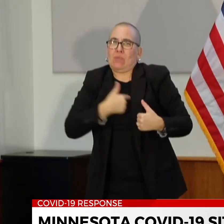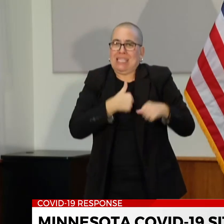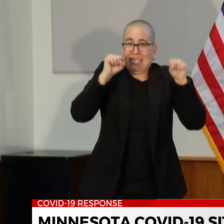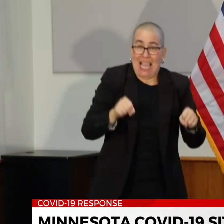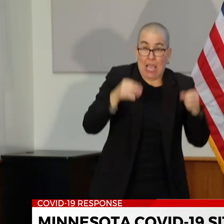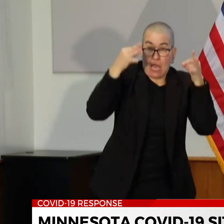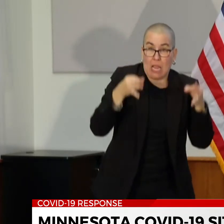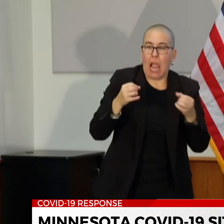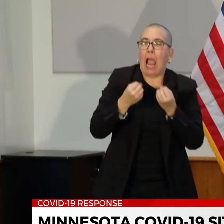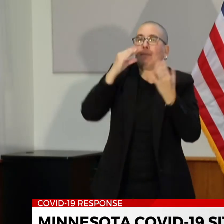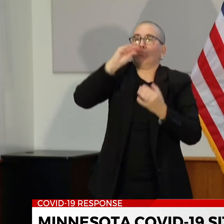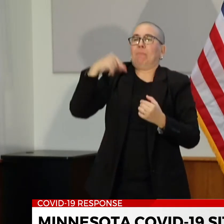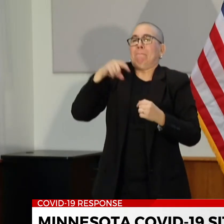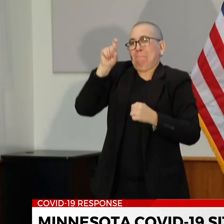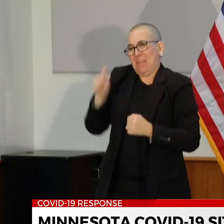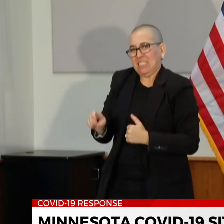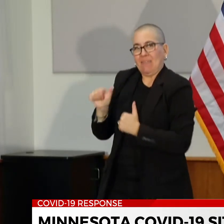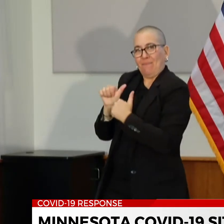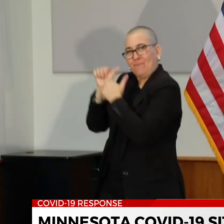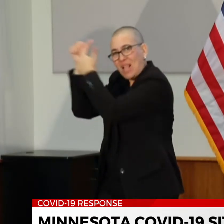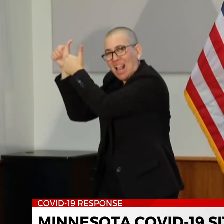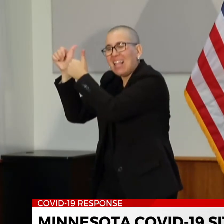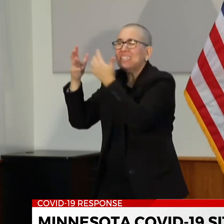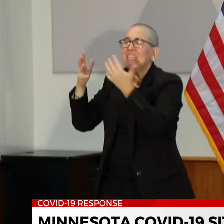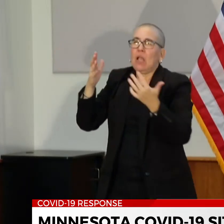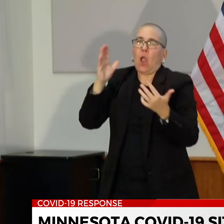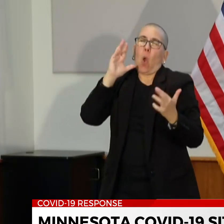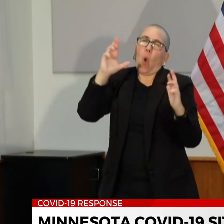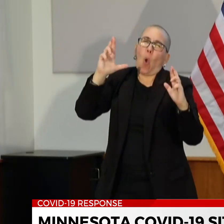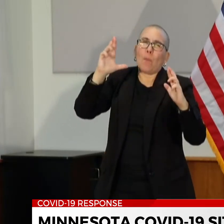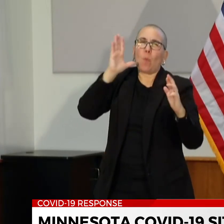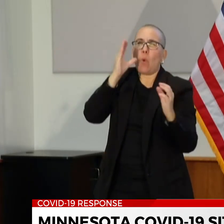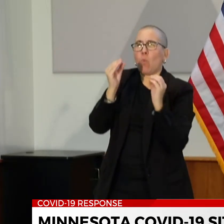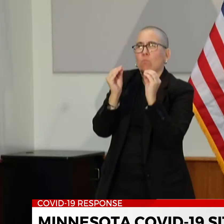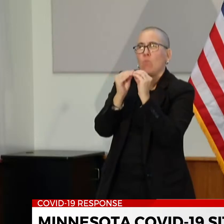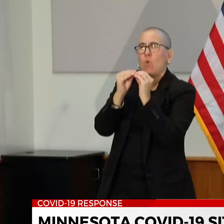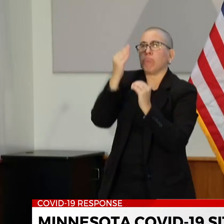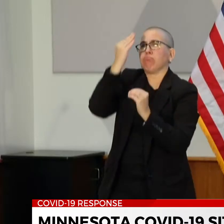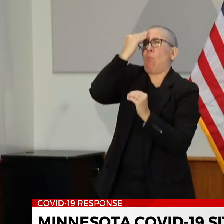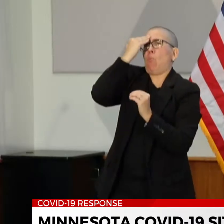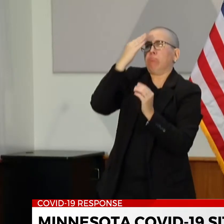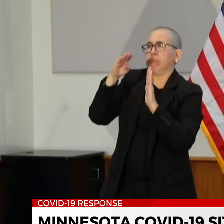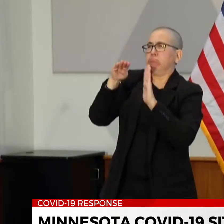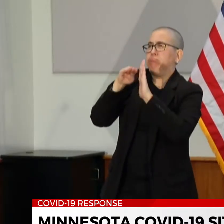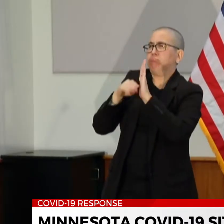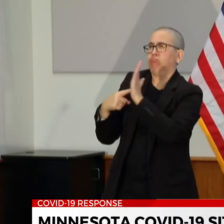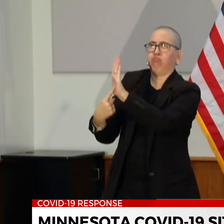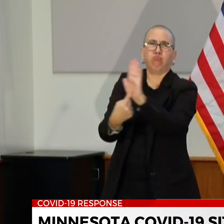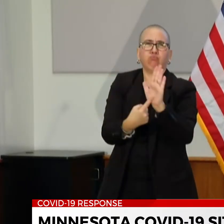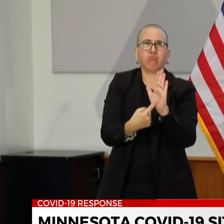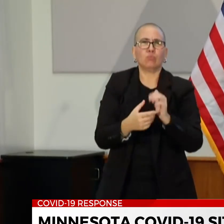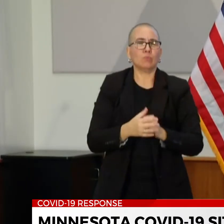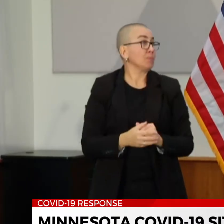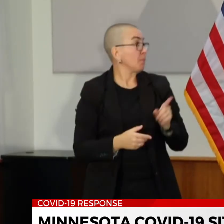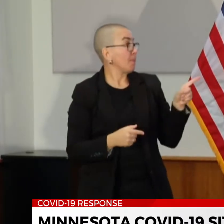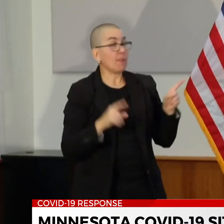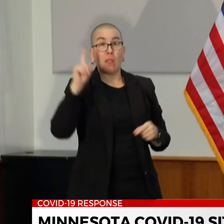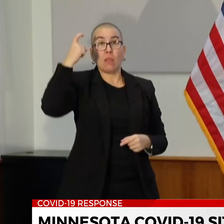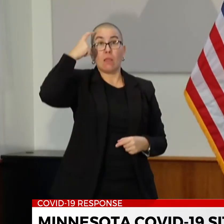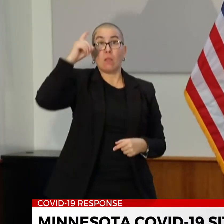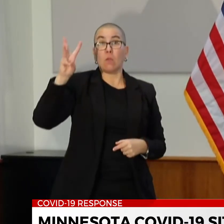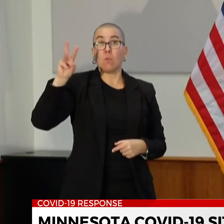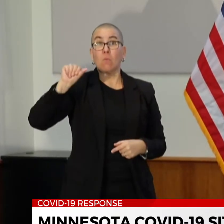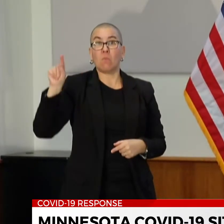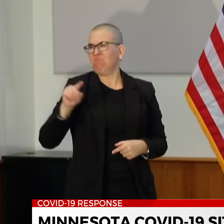of that. But we're hoping for pretty specific guidelines, to be honest. Thank you. I'll second that I think a